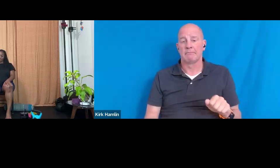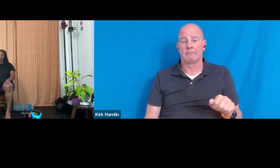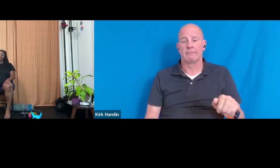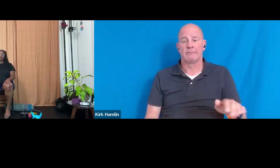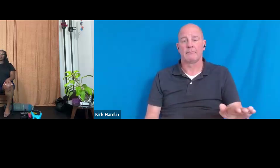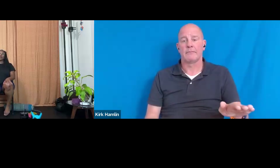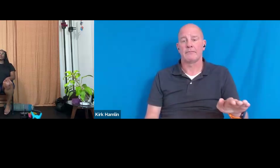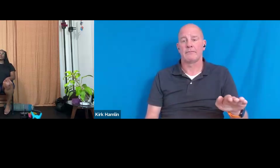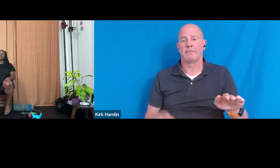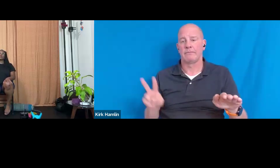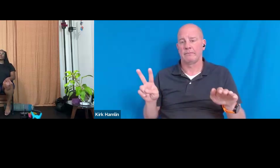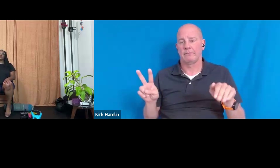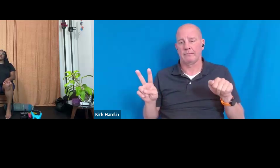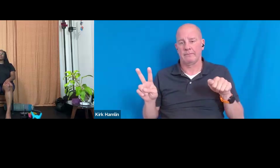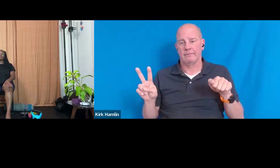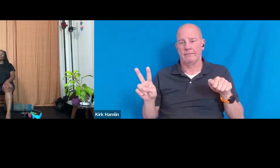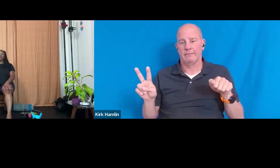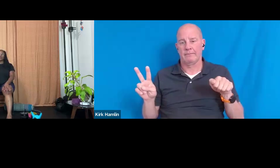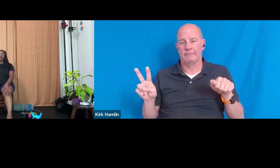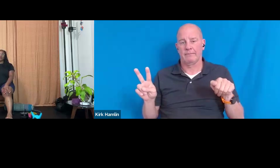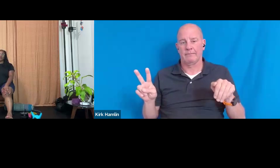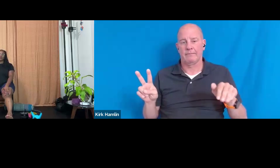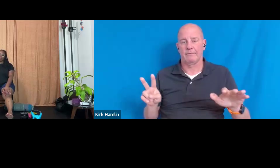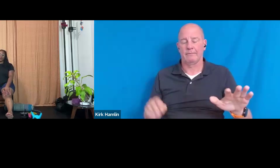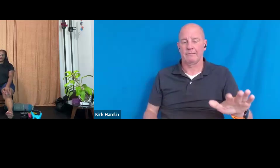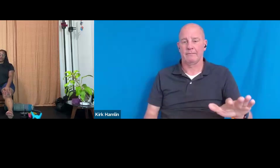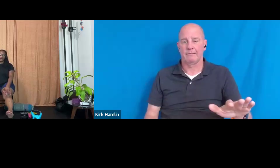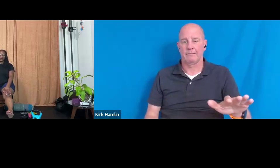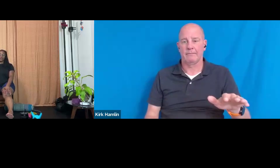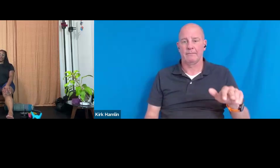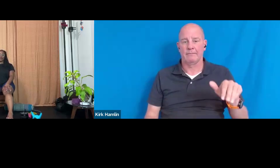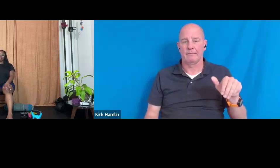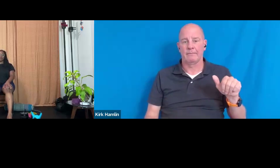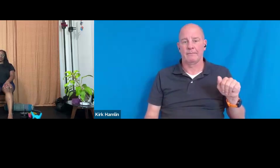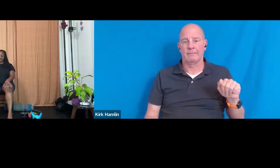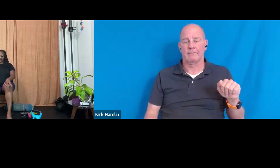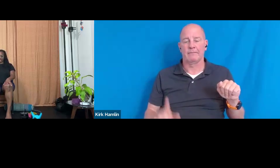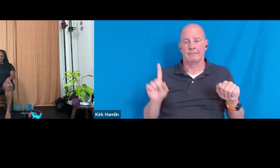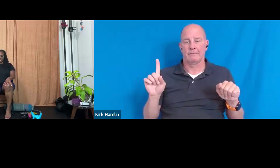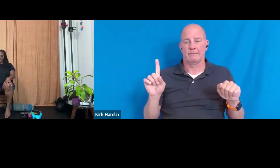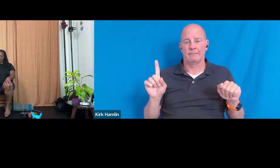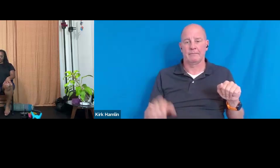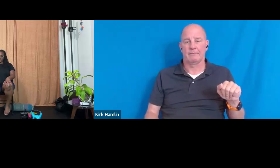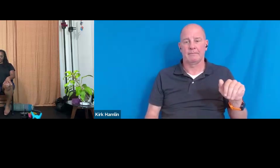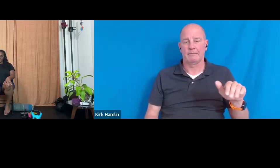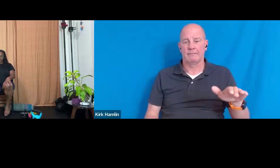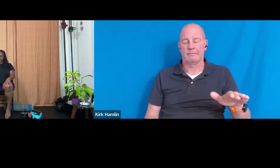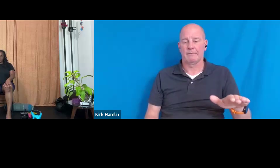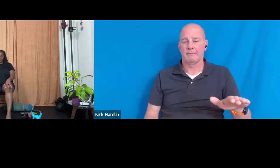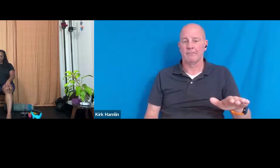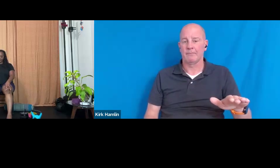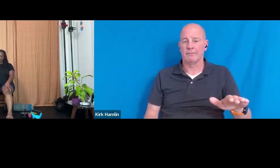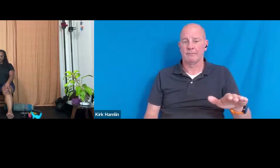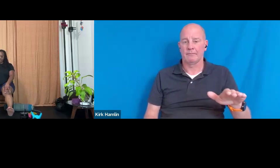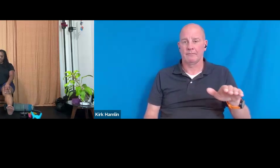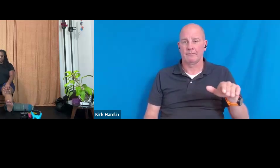Let's do 2 more towards the bottom and away. Last one, towards the